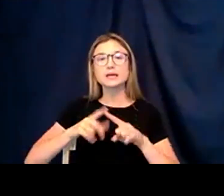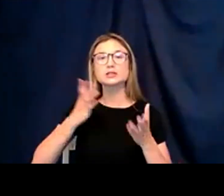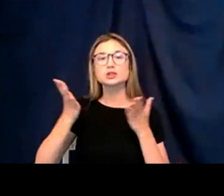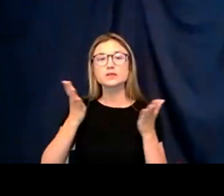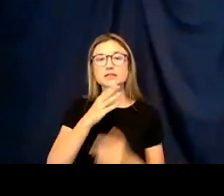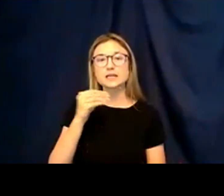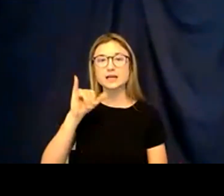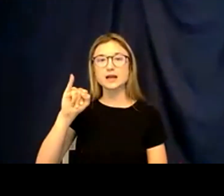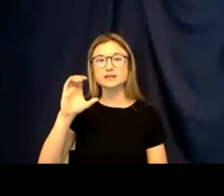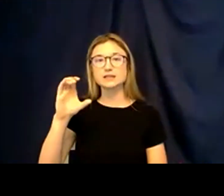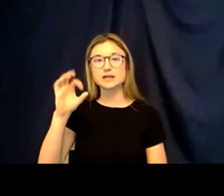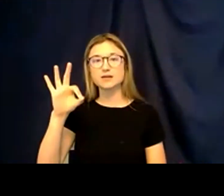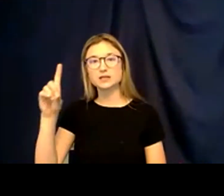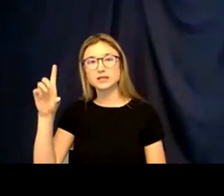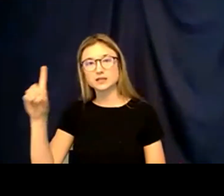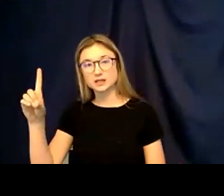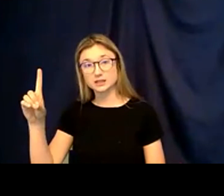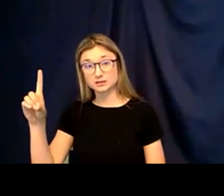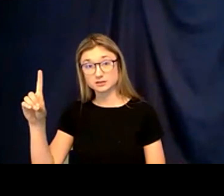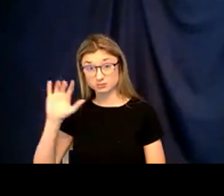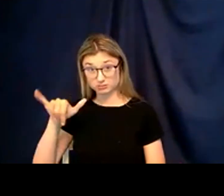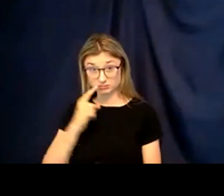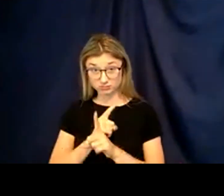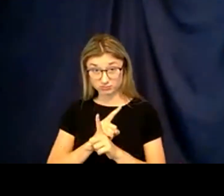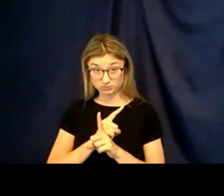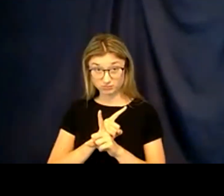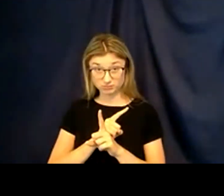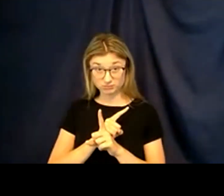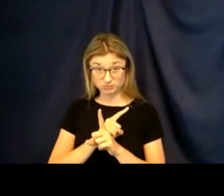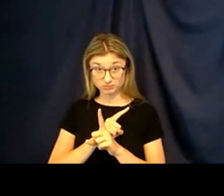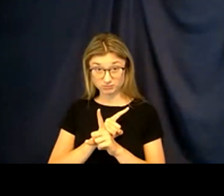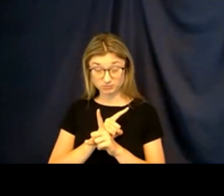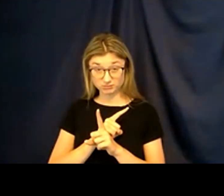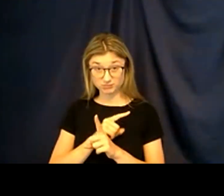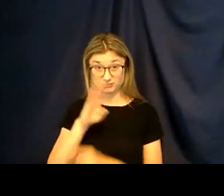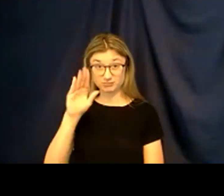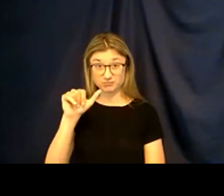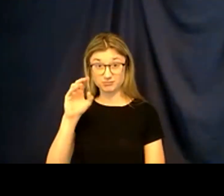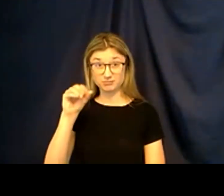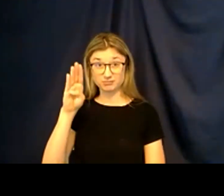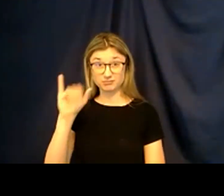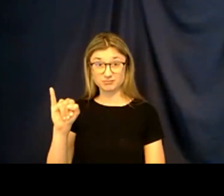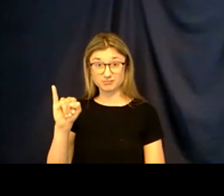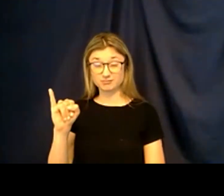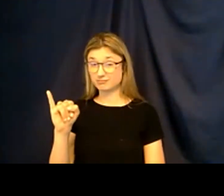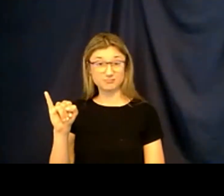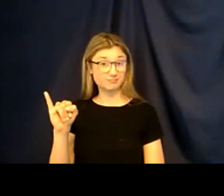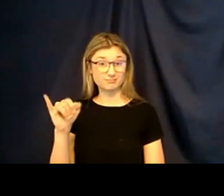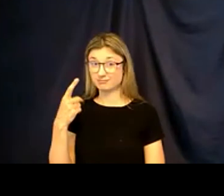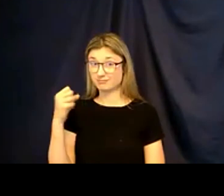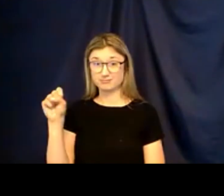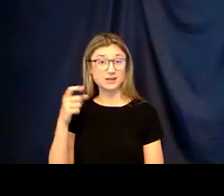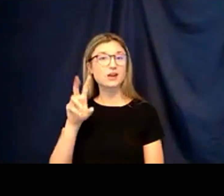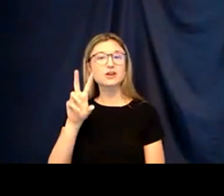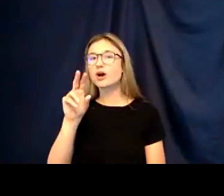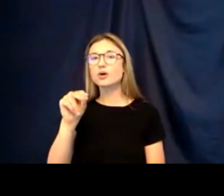and ICFDDs. Is that correct? Bambi, you shaking your head? No, Sounds because good. you still said elderly